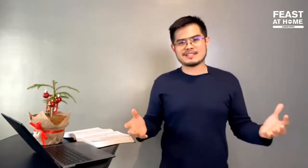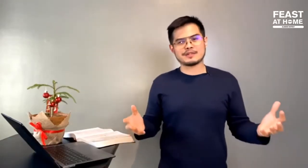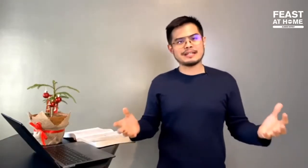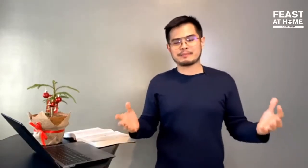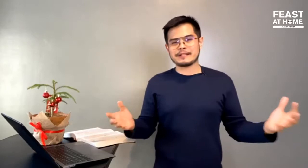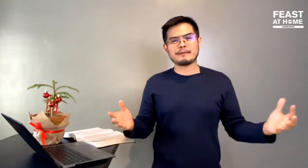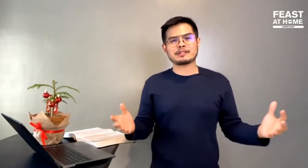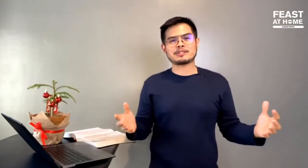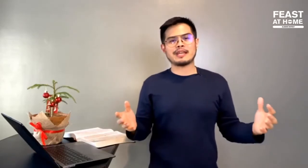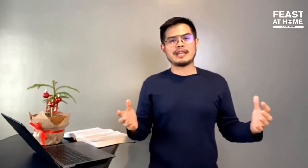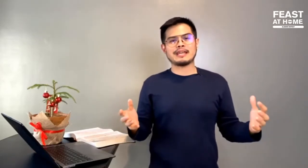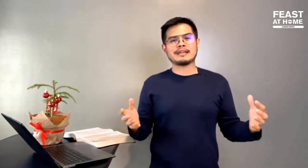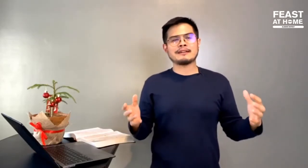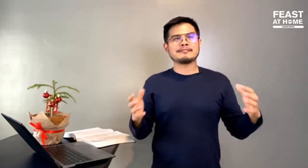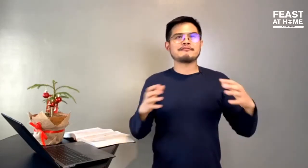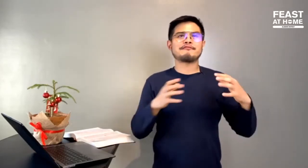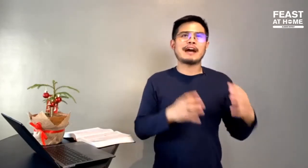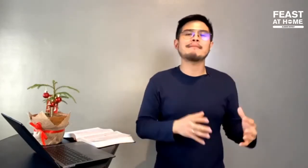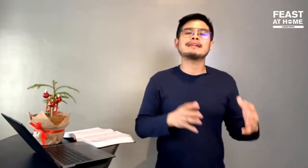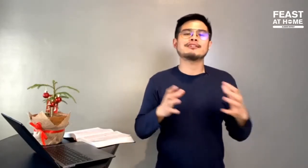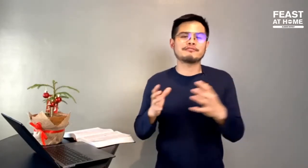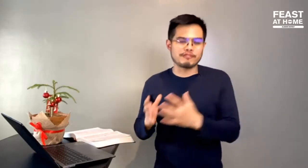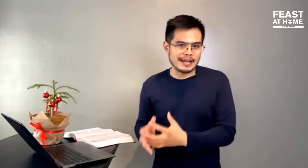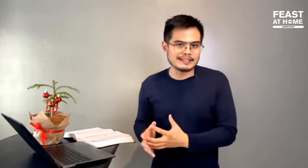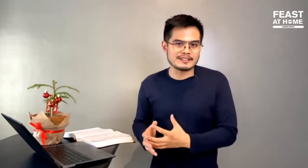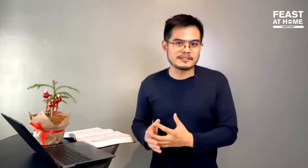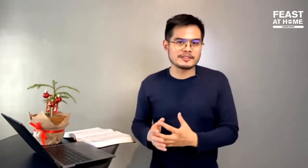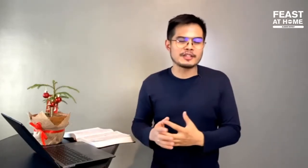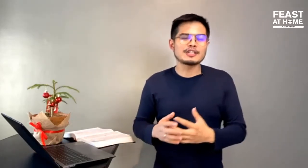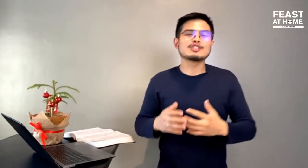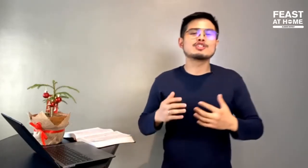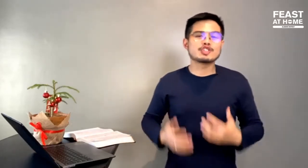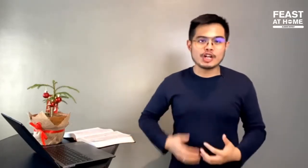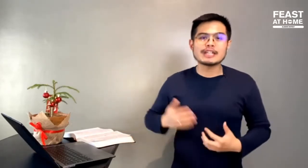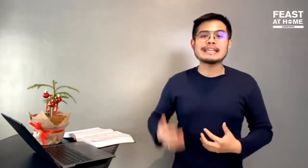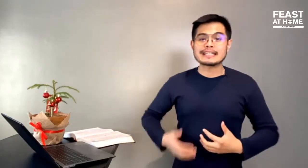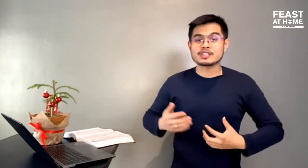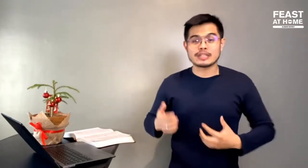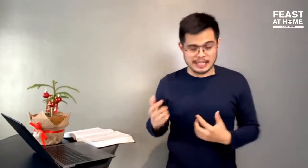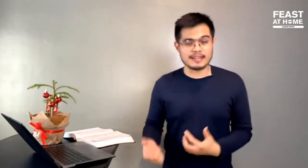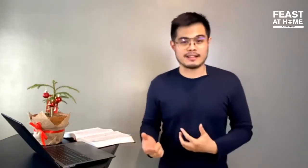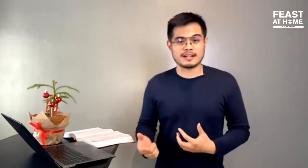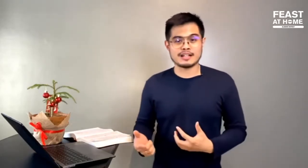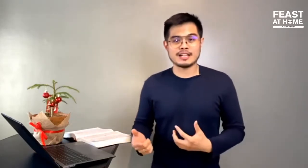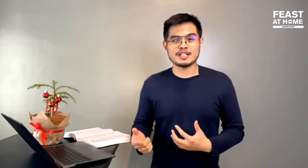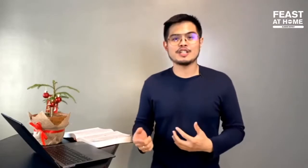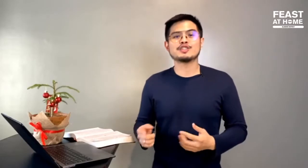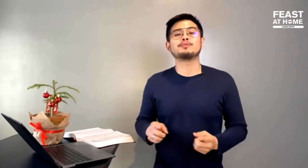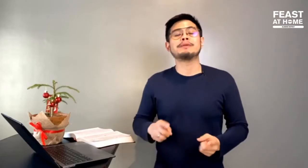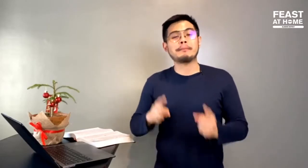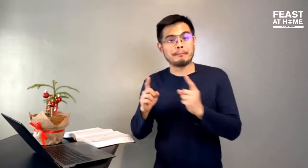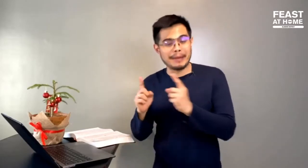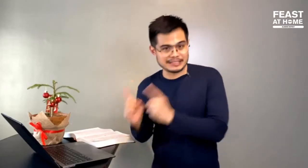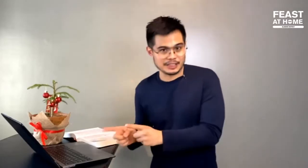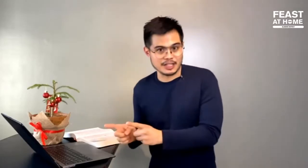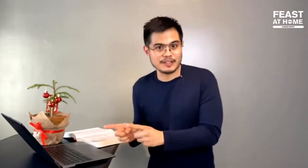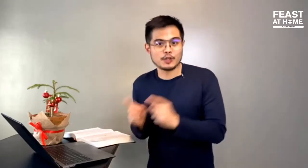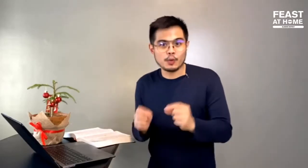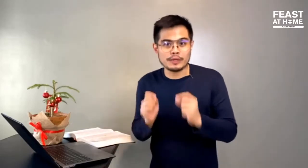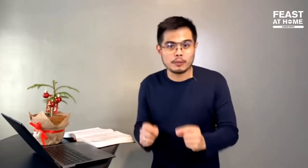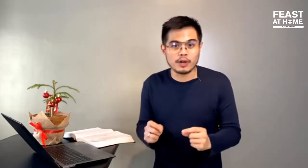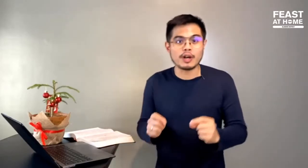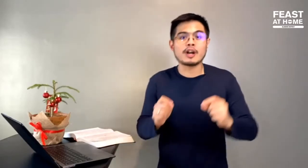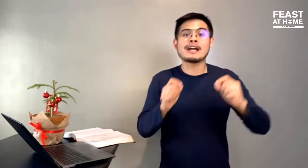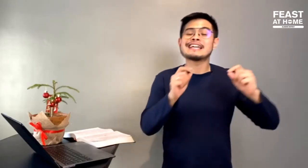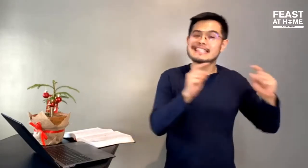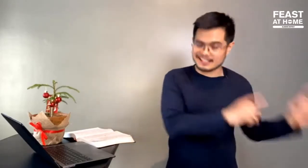feast is really pretty much a family of friends journeying together to be better than